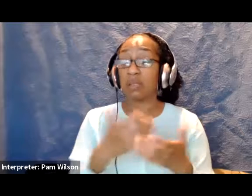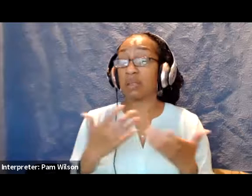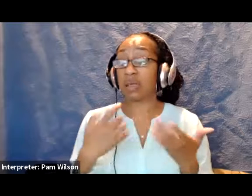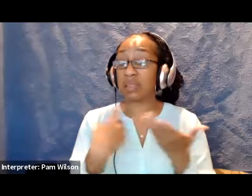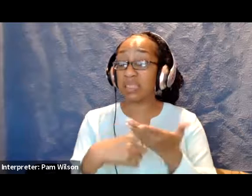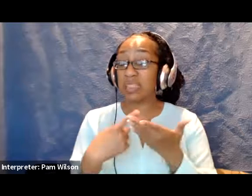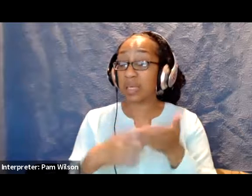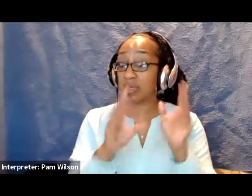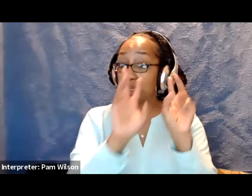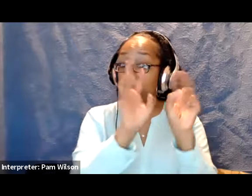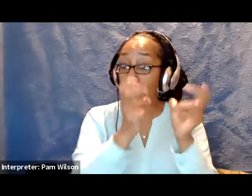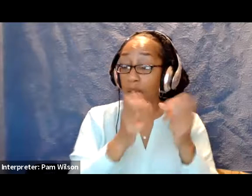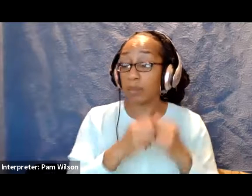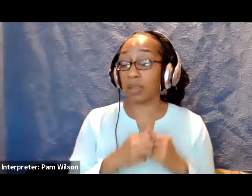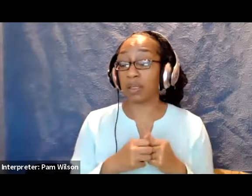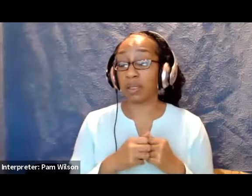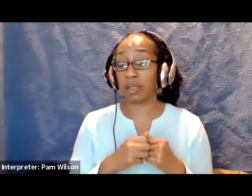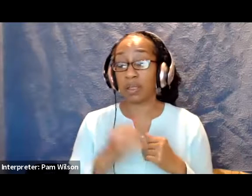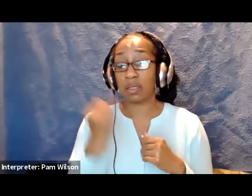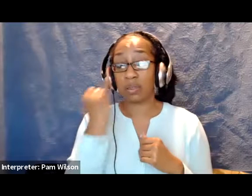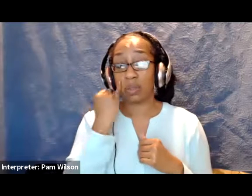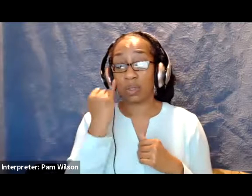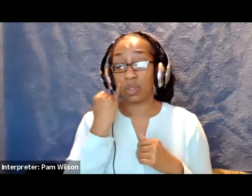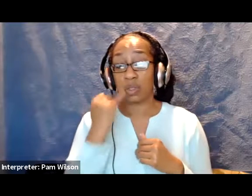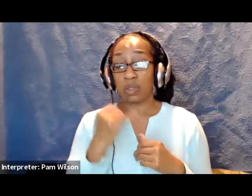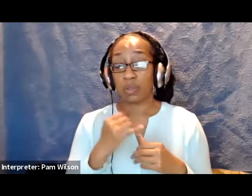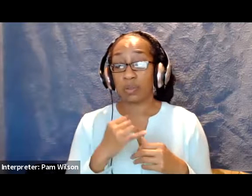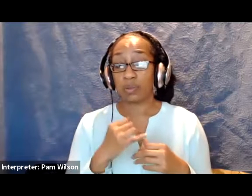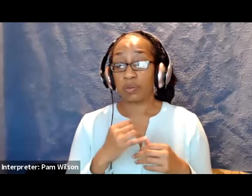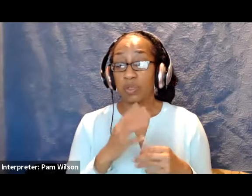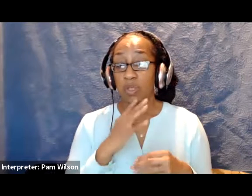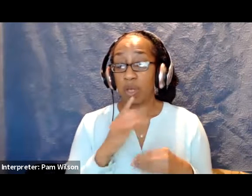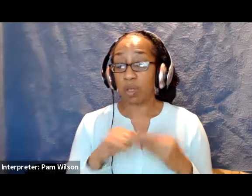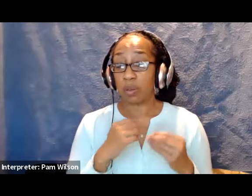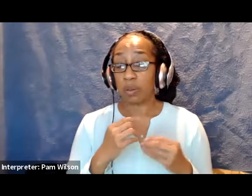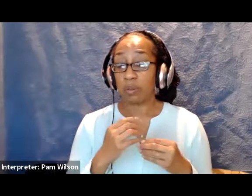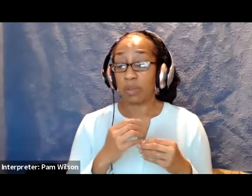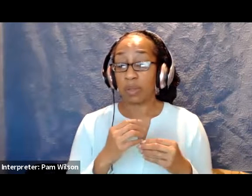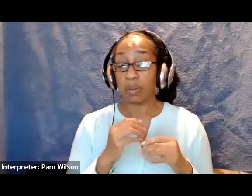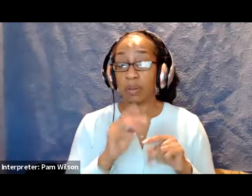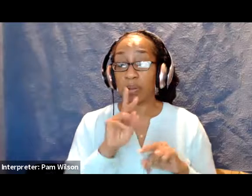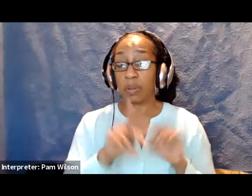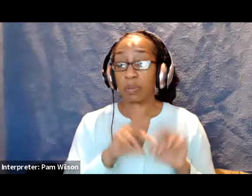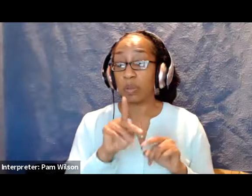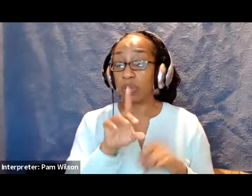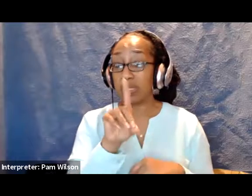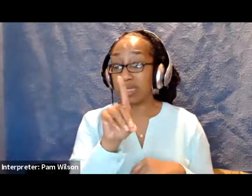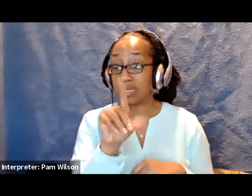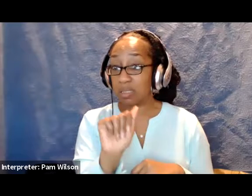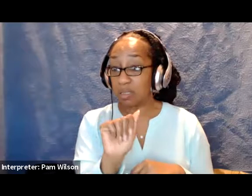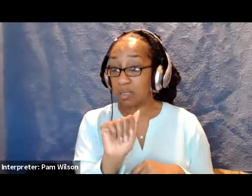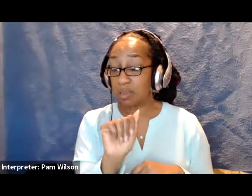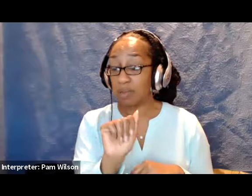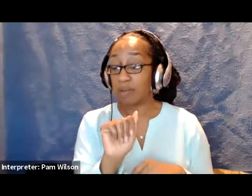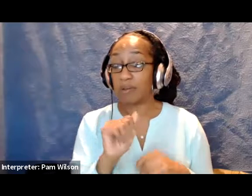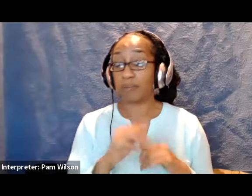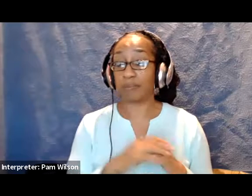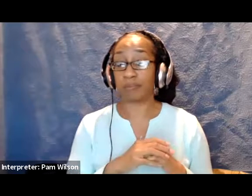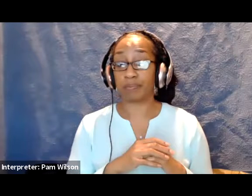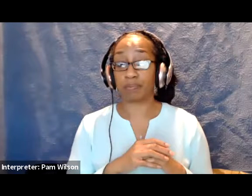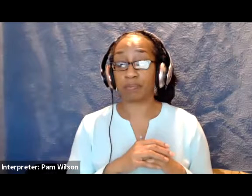you're presenting on the needs of people with individuals with disabilities, and you may want